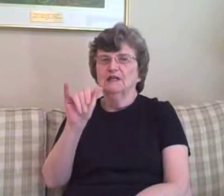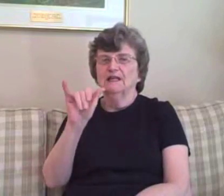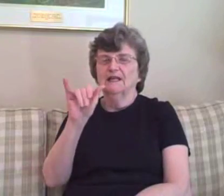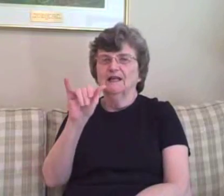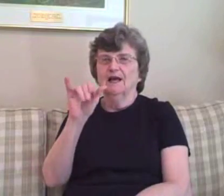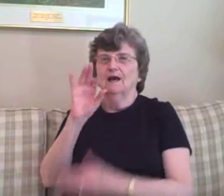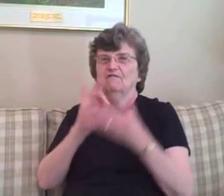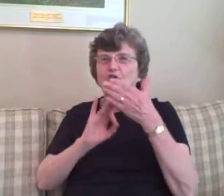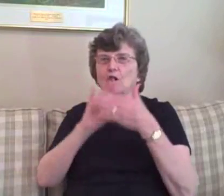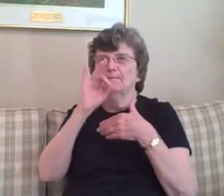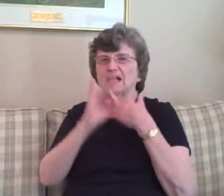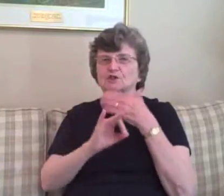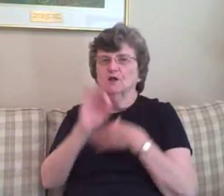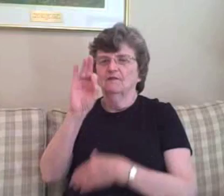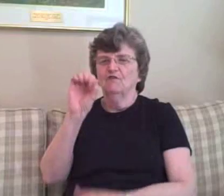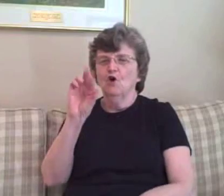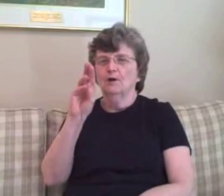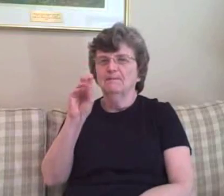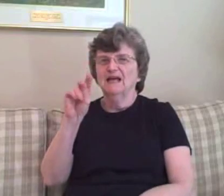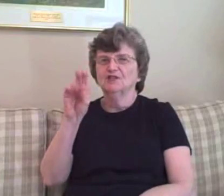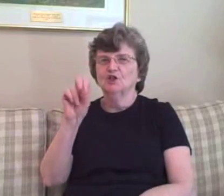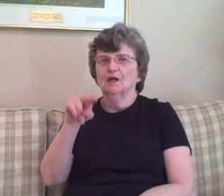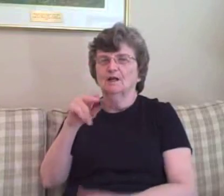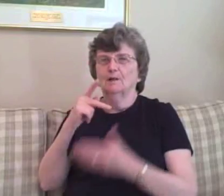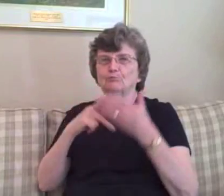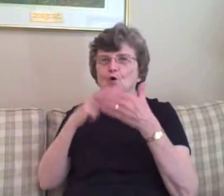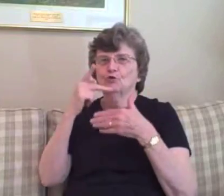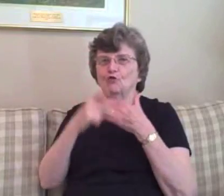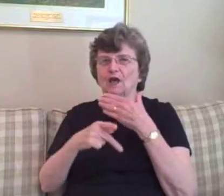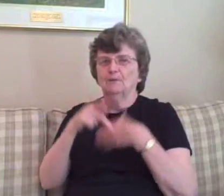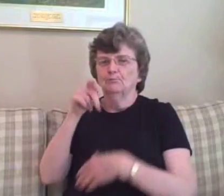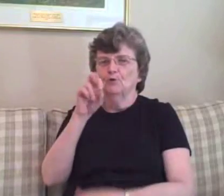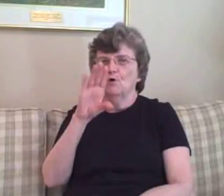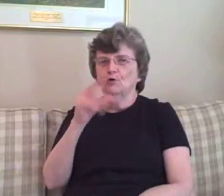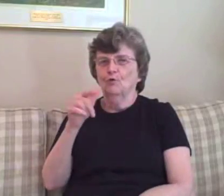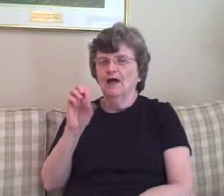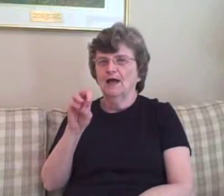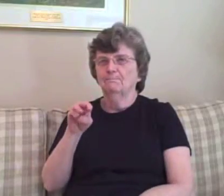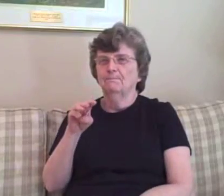MFP does mean the Ministry Formation Program.